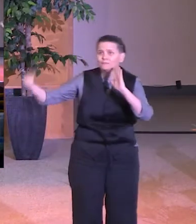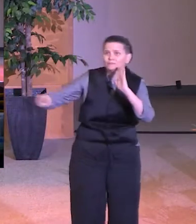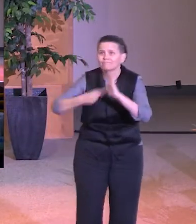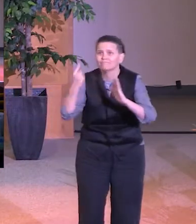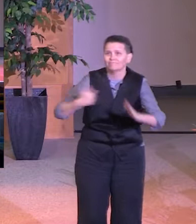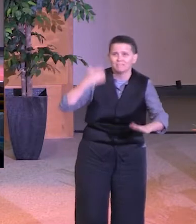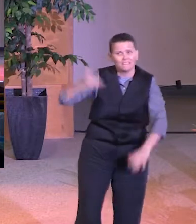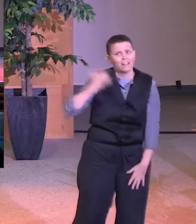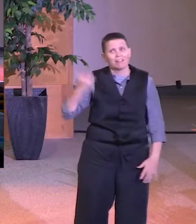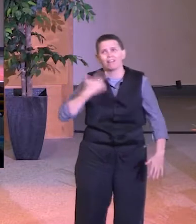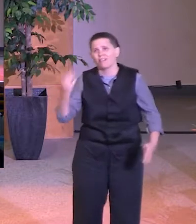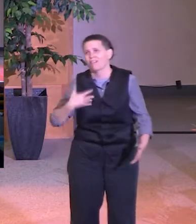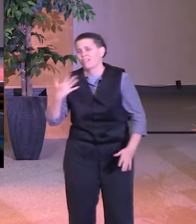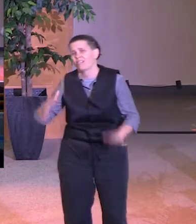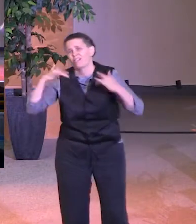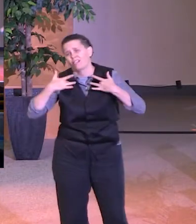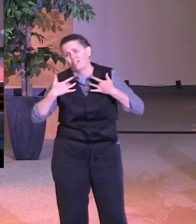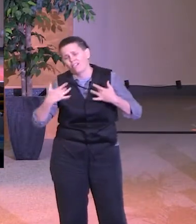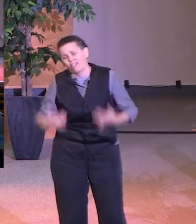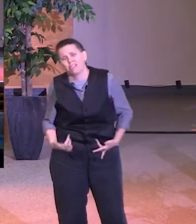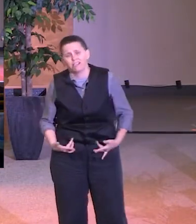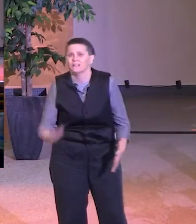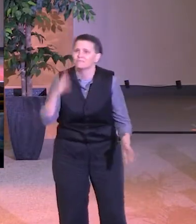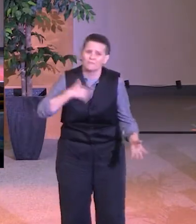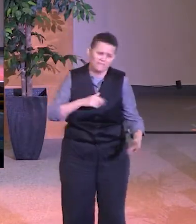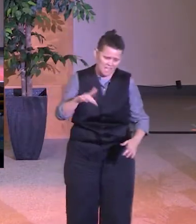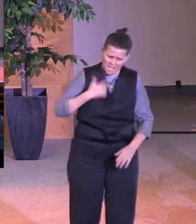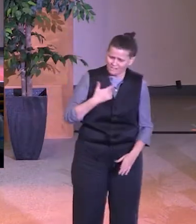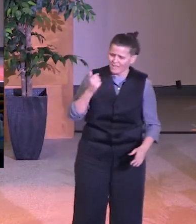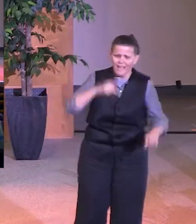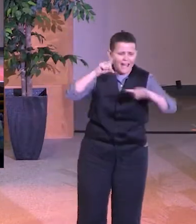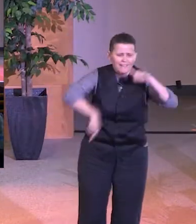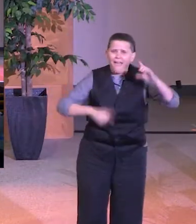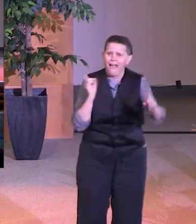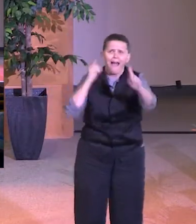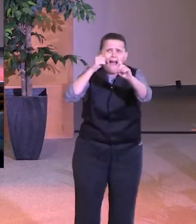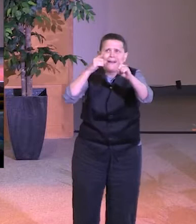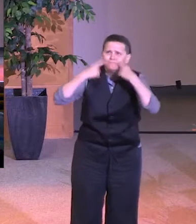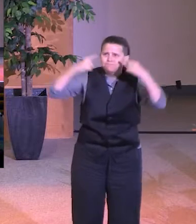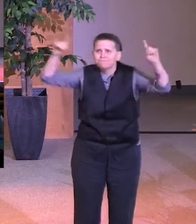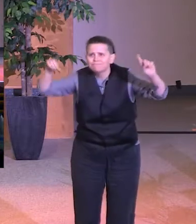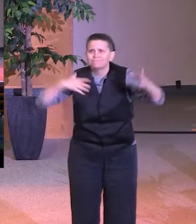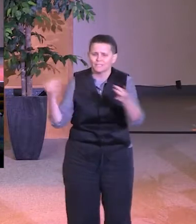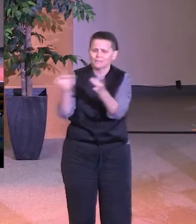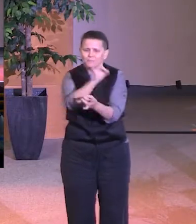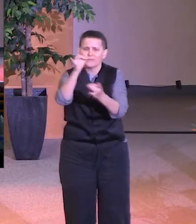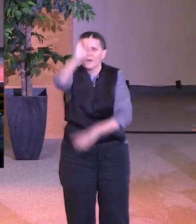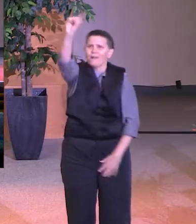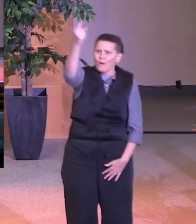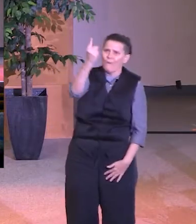Sometimes when I'm feeling low, nowhere to go, Spirit comes along